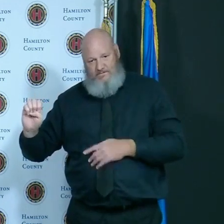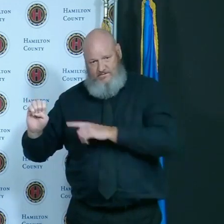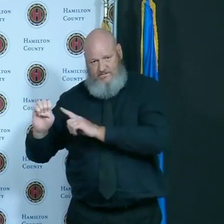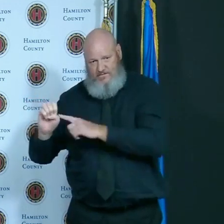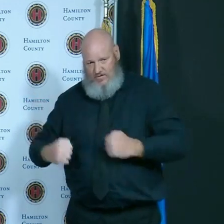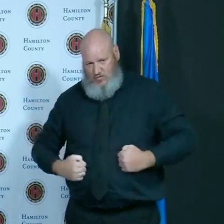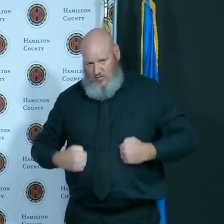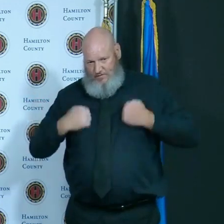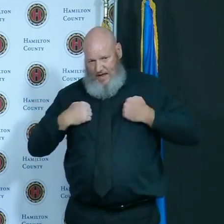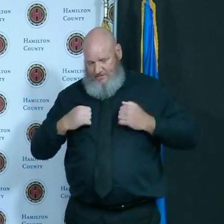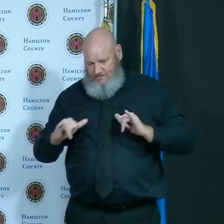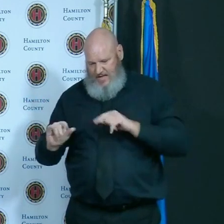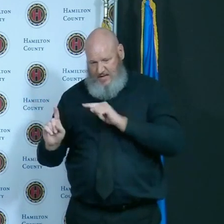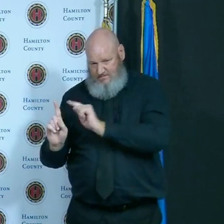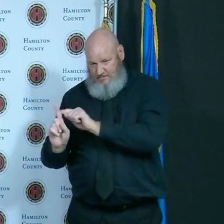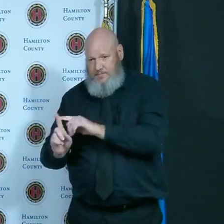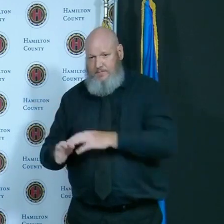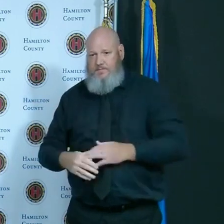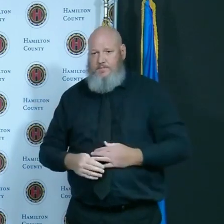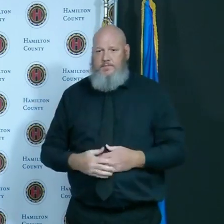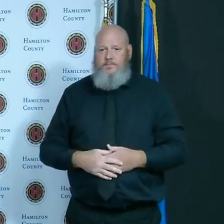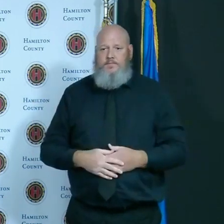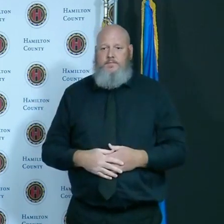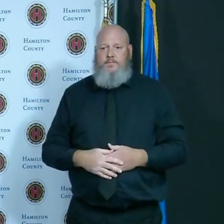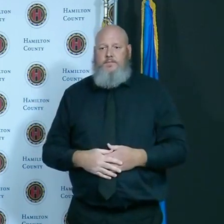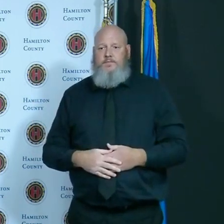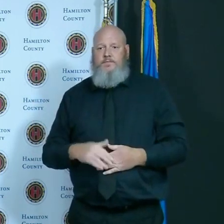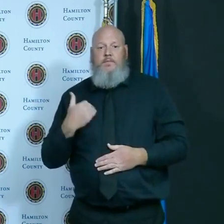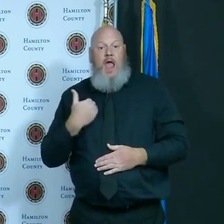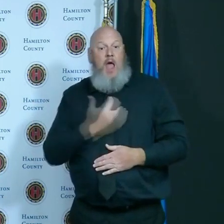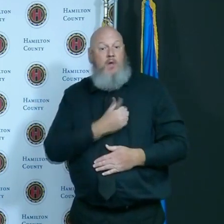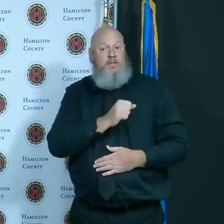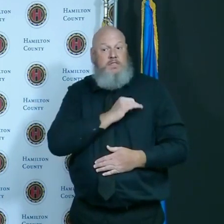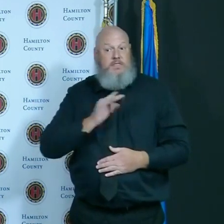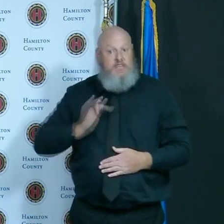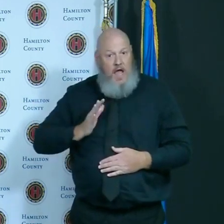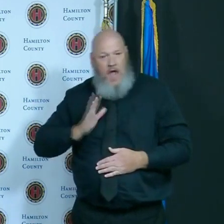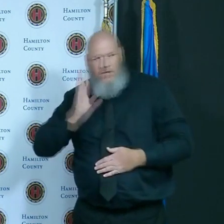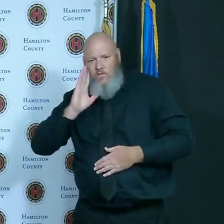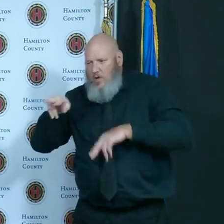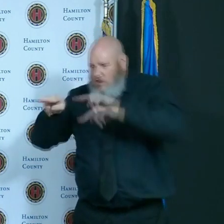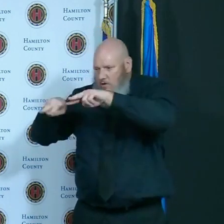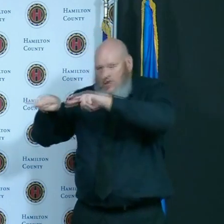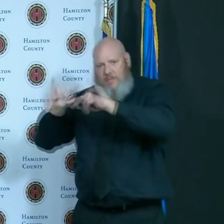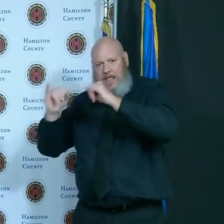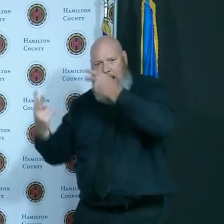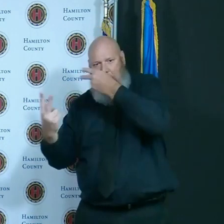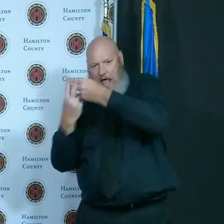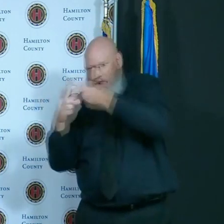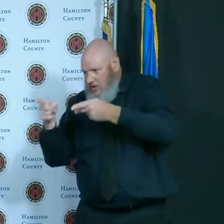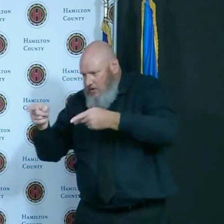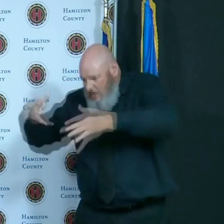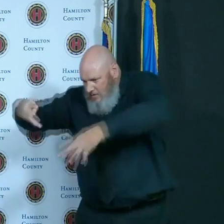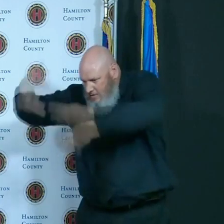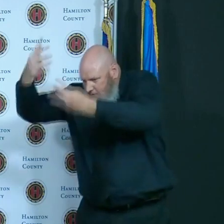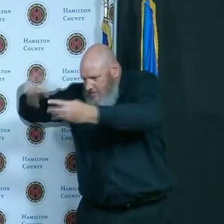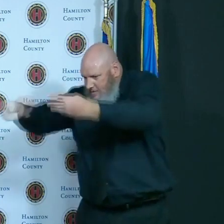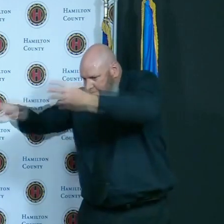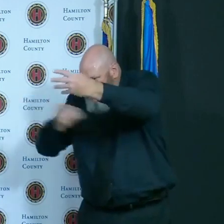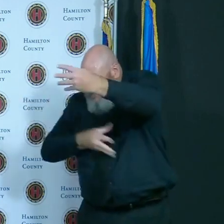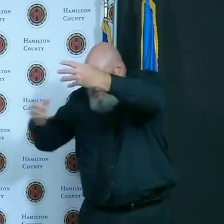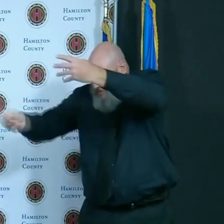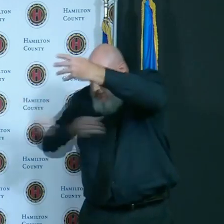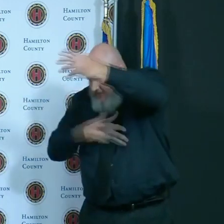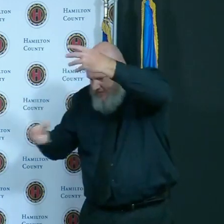to decide what issues are your biggest obstacles and how leaders in Hamilton County can help you overcome